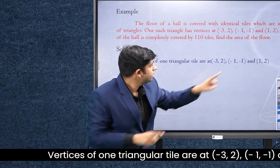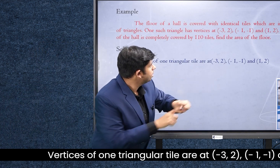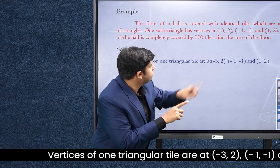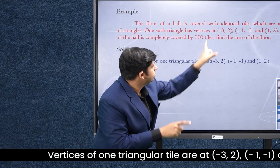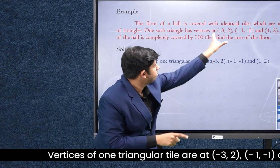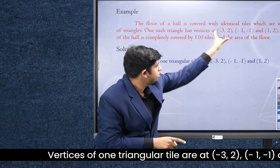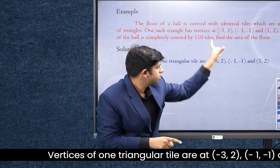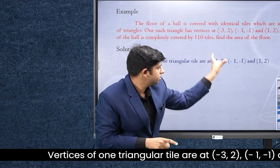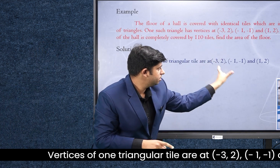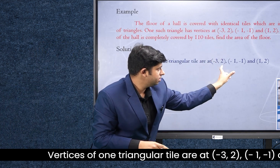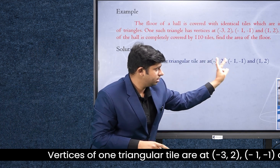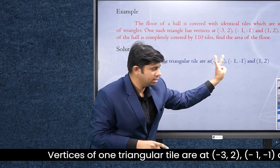1, 2.